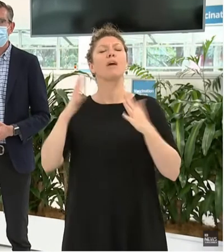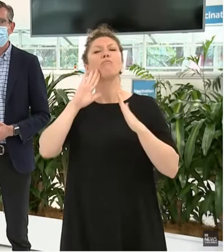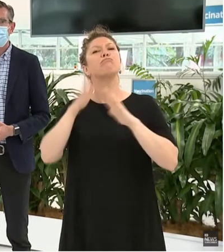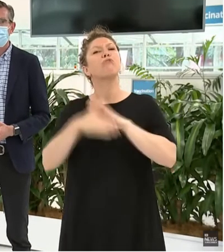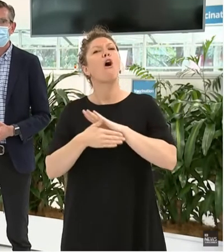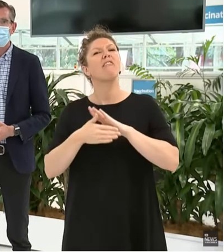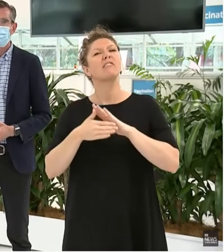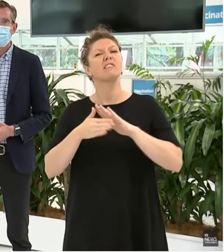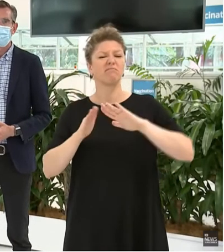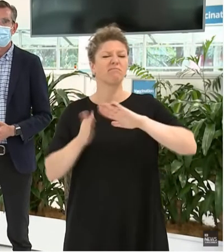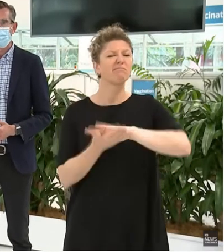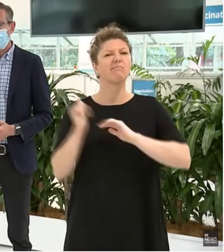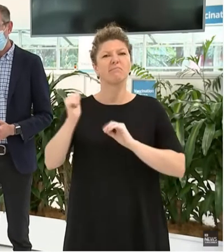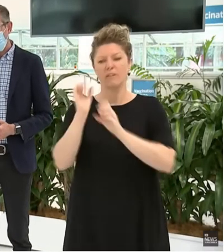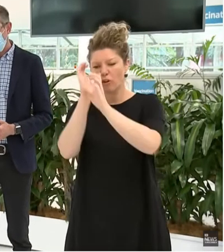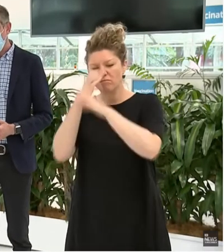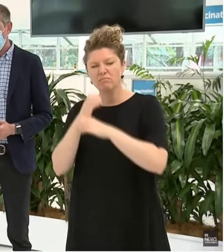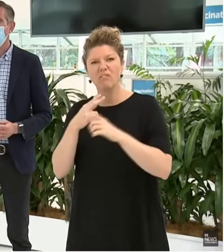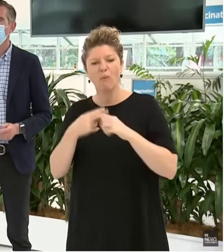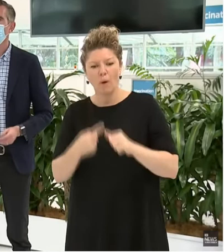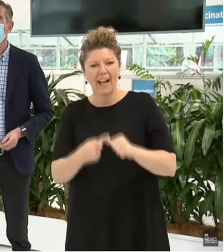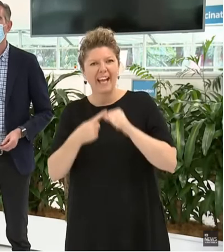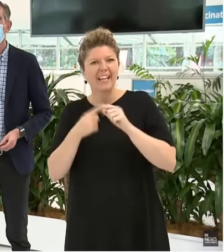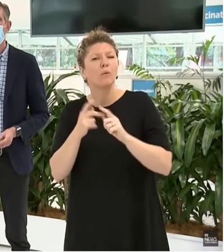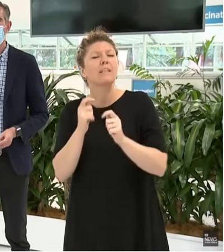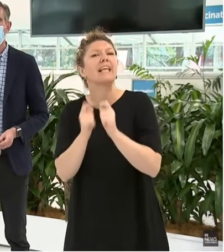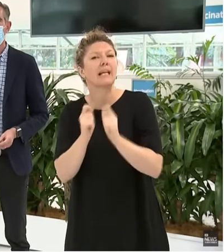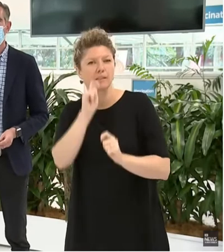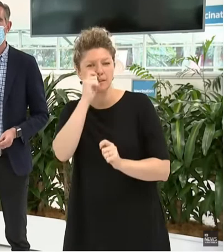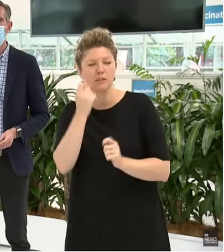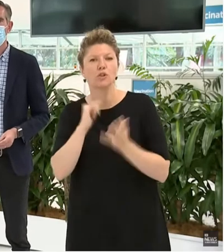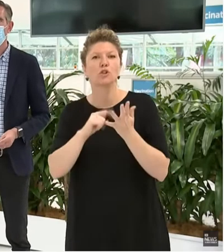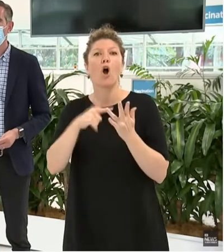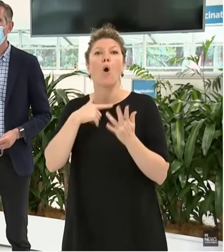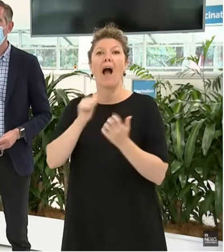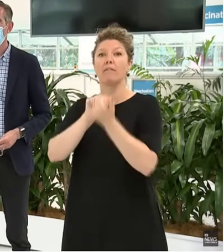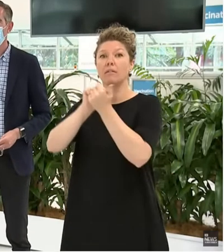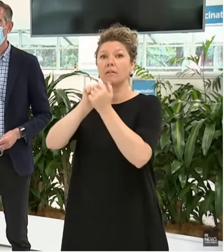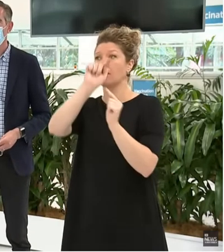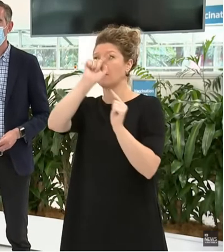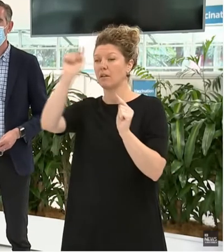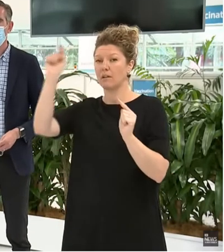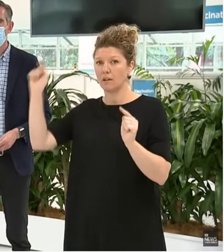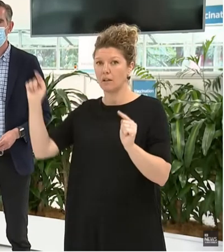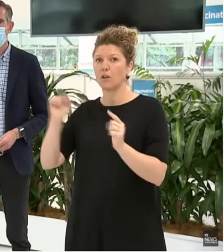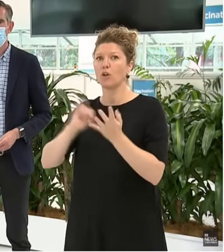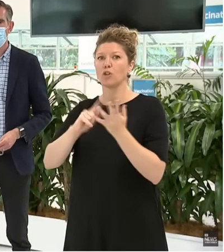pathology providers, and those across the entire